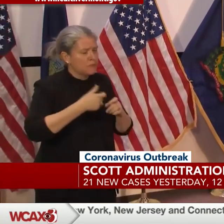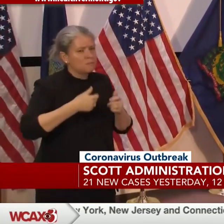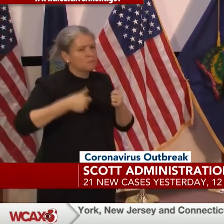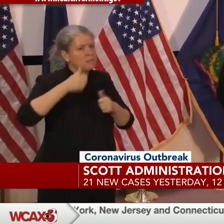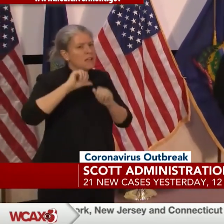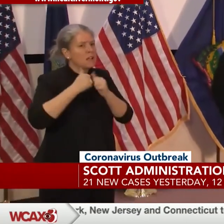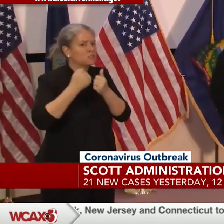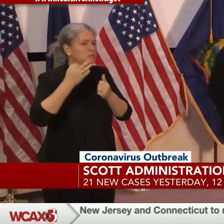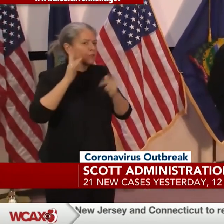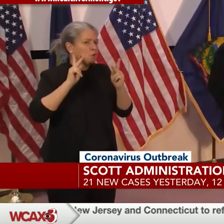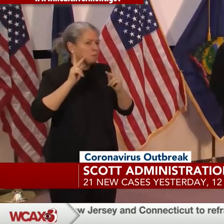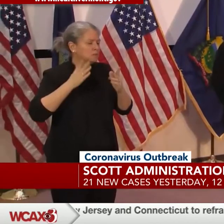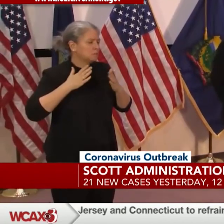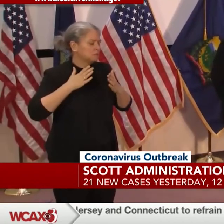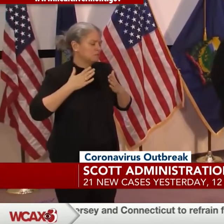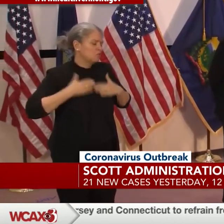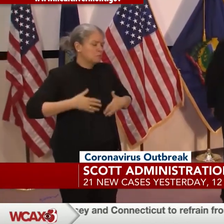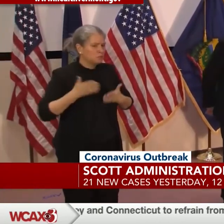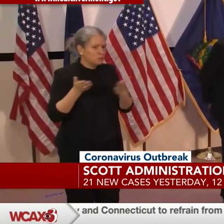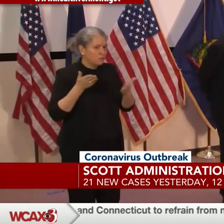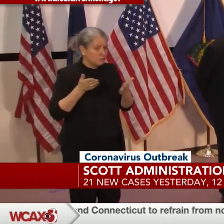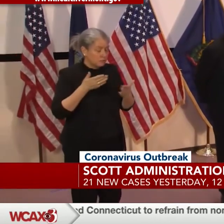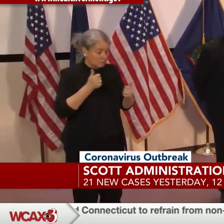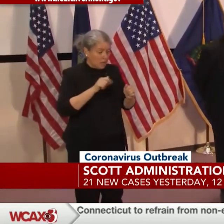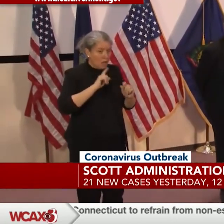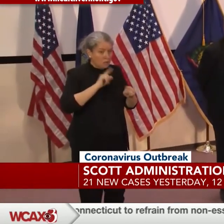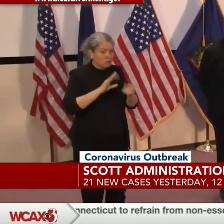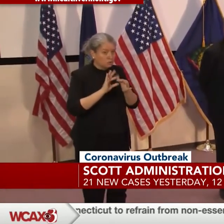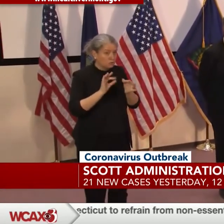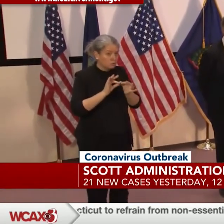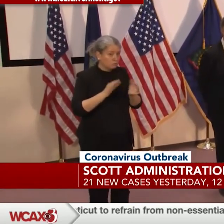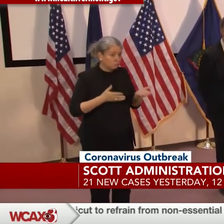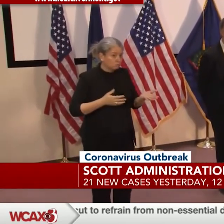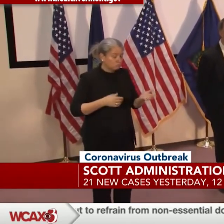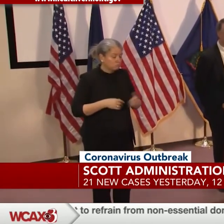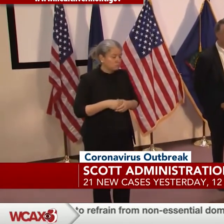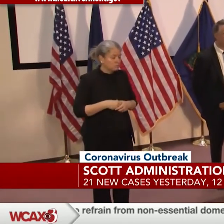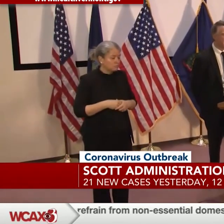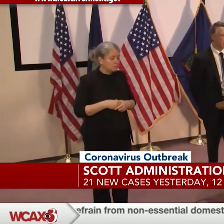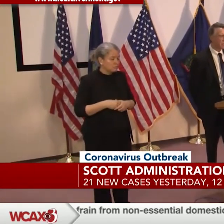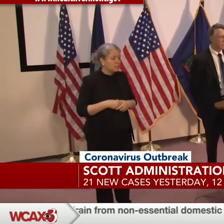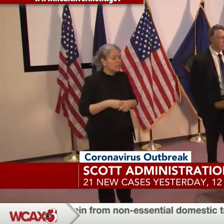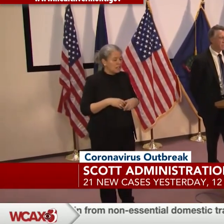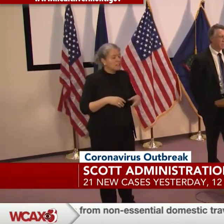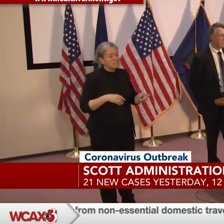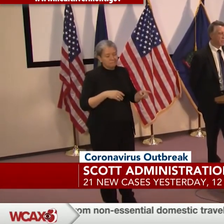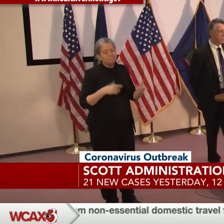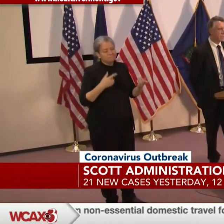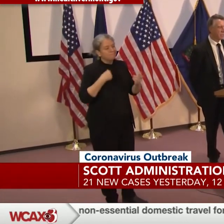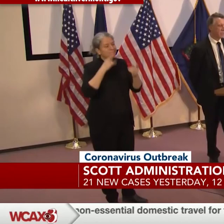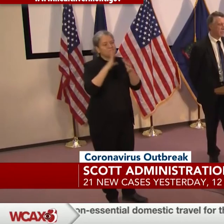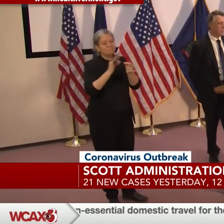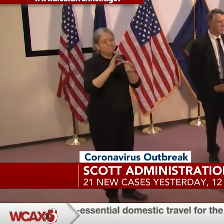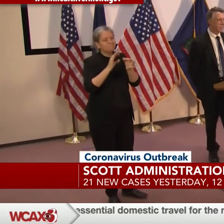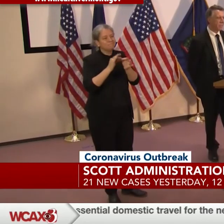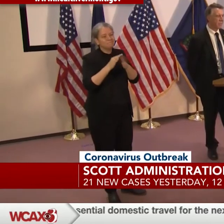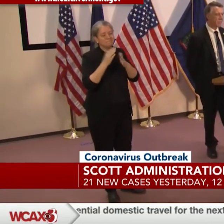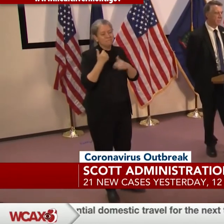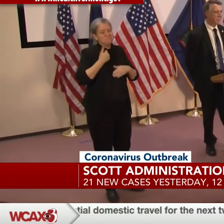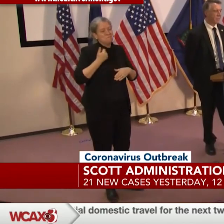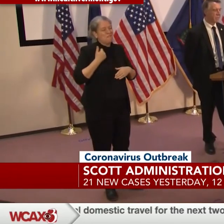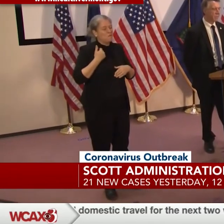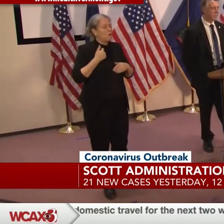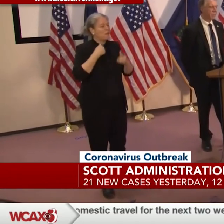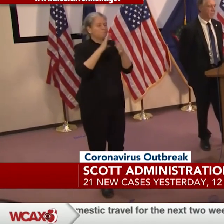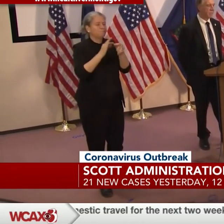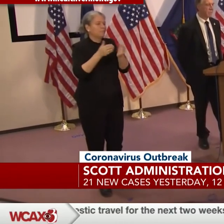I sure am, Governor. Michelle, like I said the other day, there's been extensive sort of